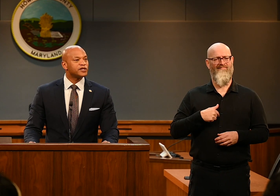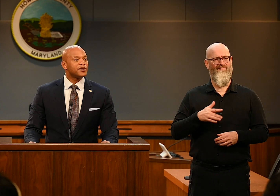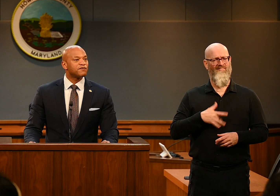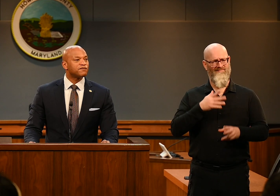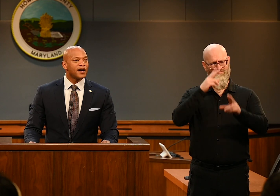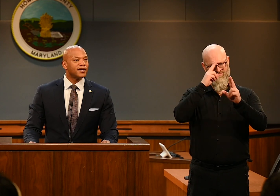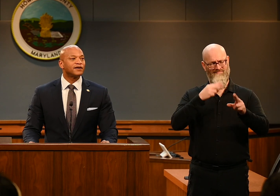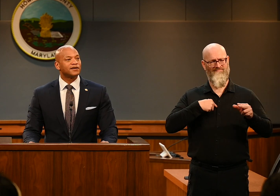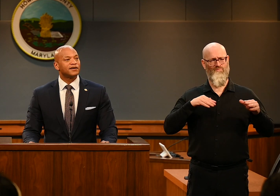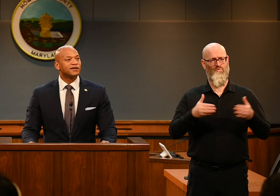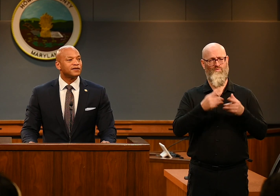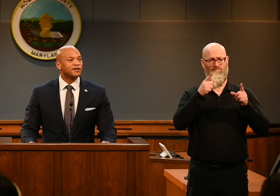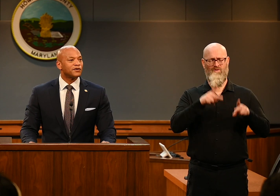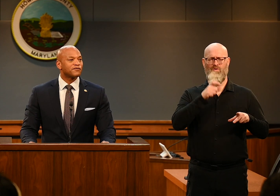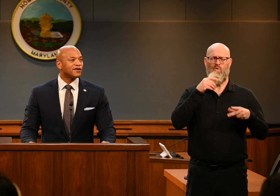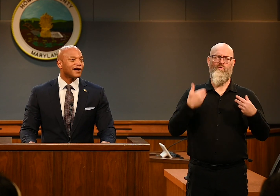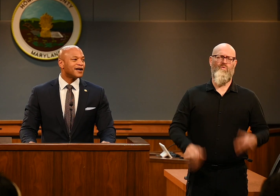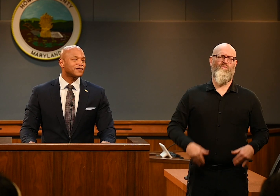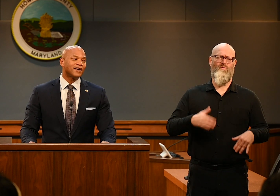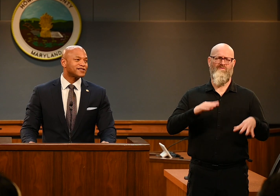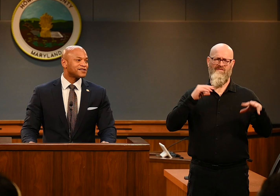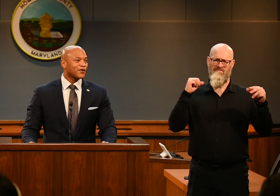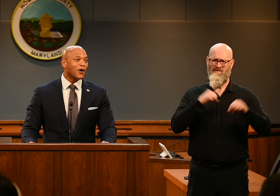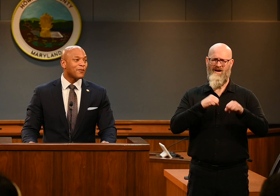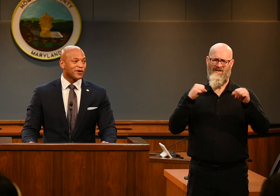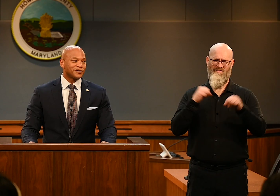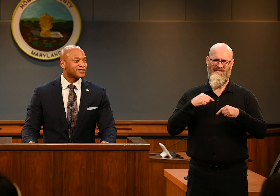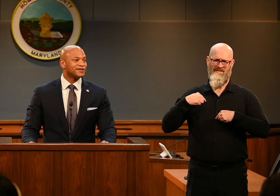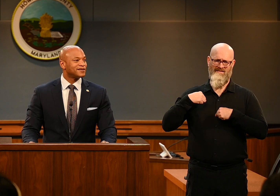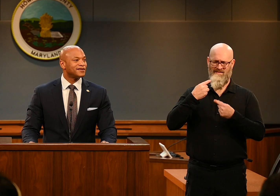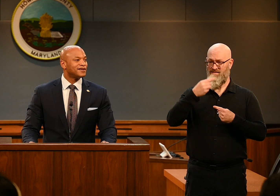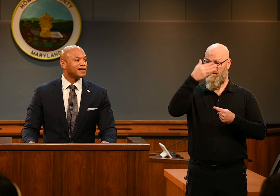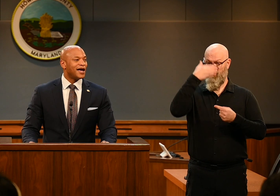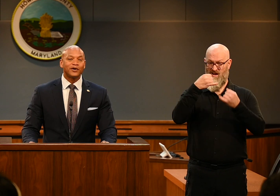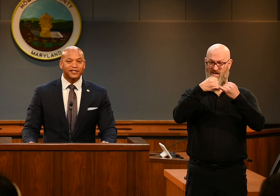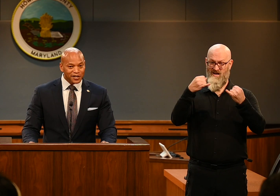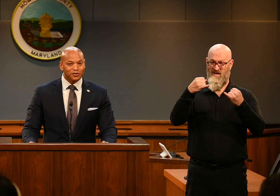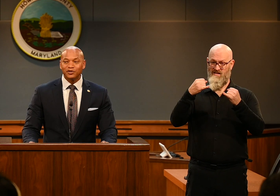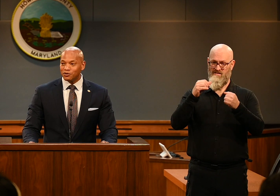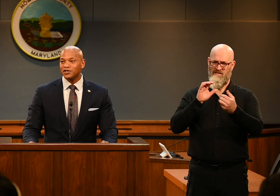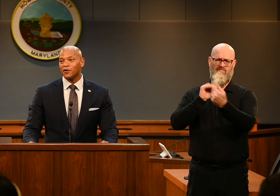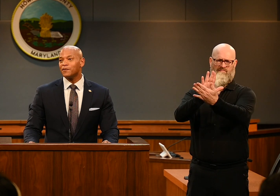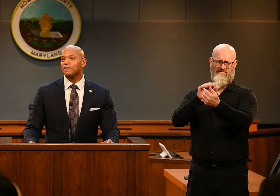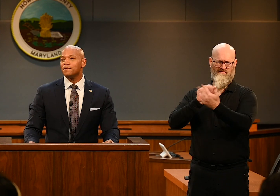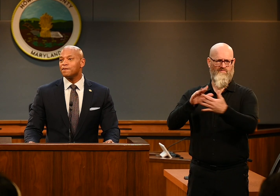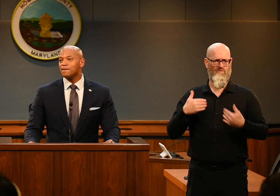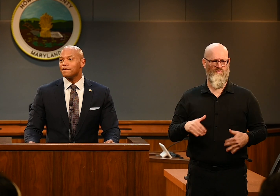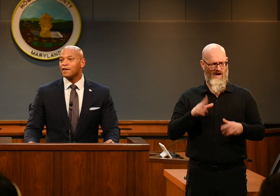someone who has been fighting on the front lines for us, for all Marylanders, and who continues to do